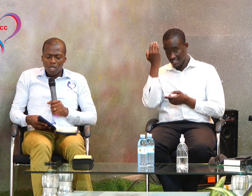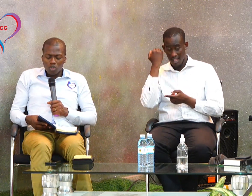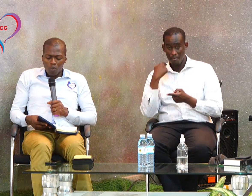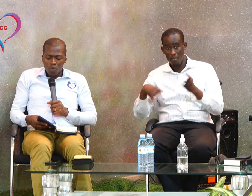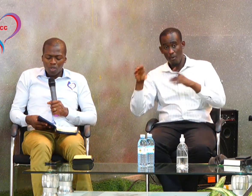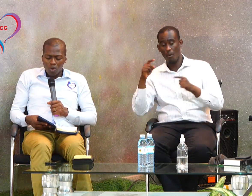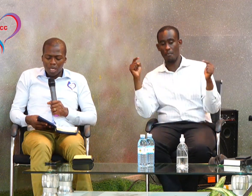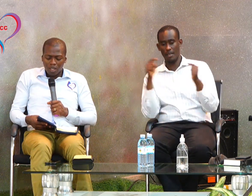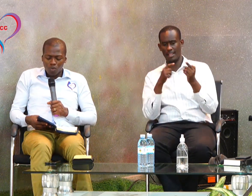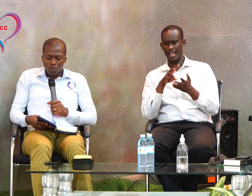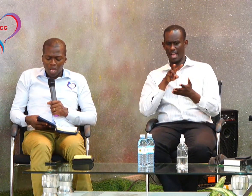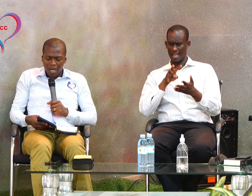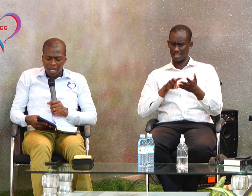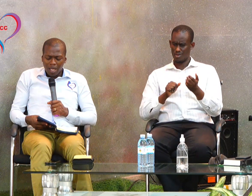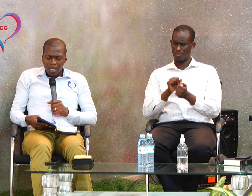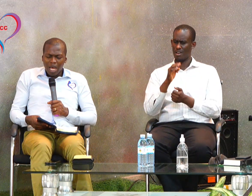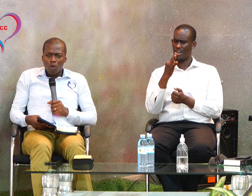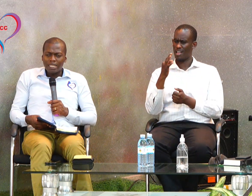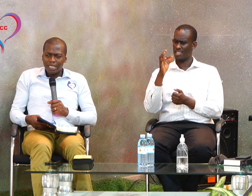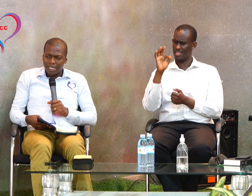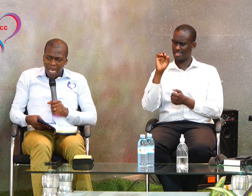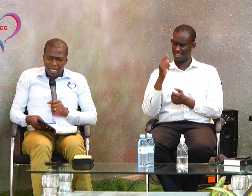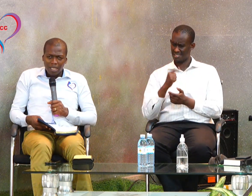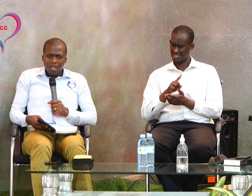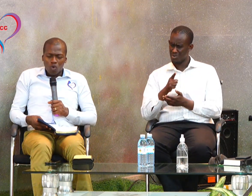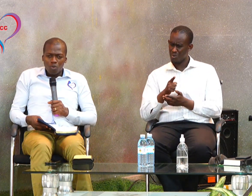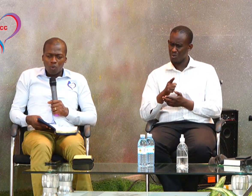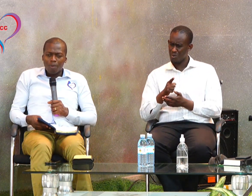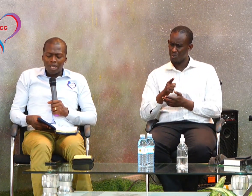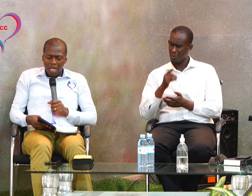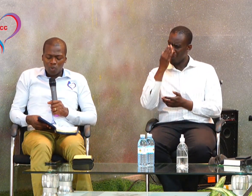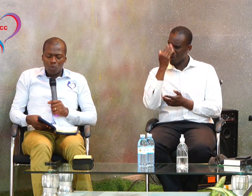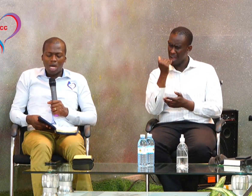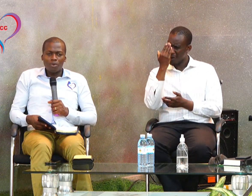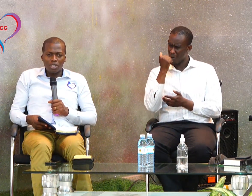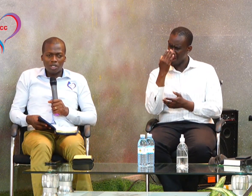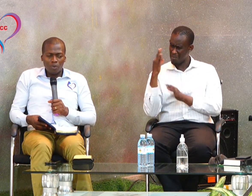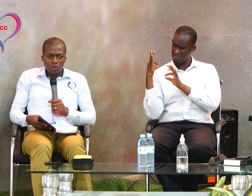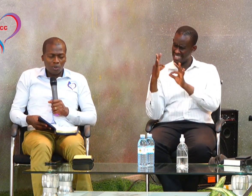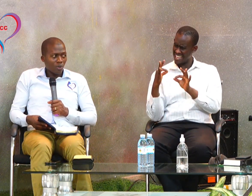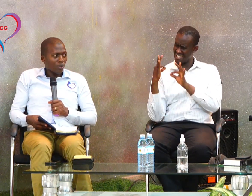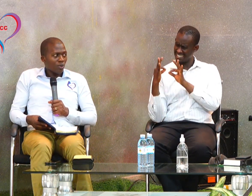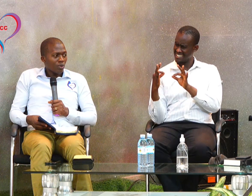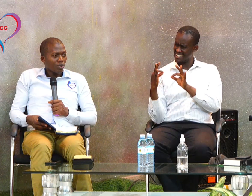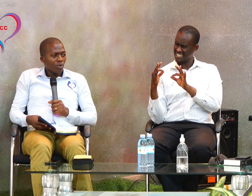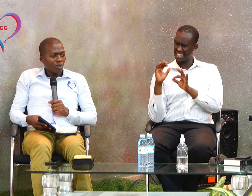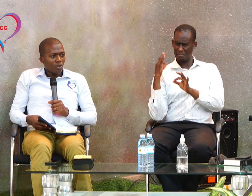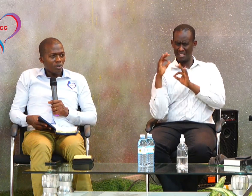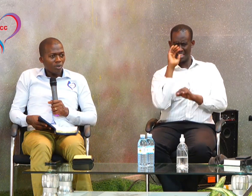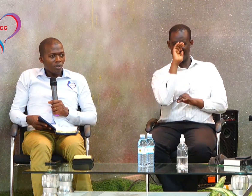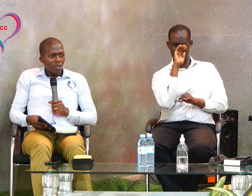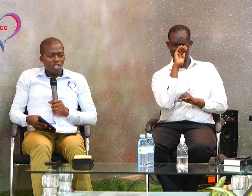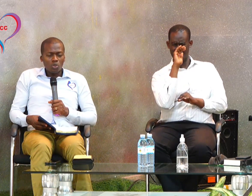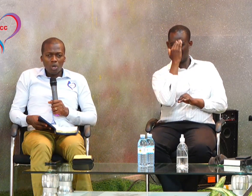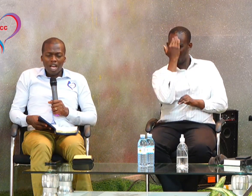waliwo wensoma olunyiri no lwasa tumo mulana ningambo bachechali ku mutugwa Pilato ono ngabuzi. You've asked the right